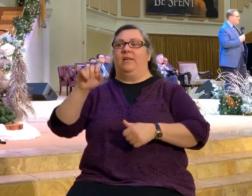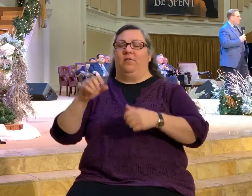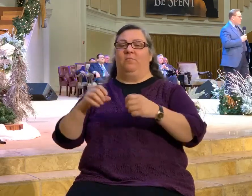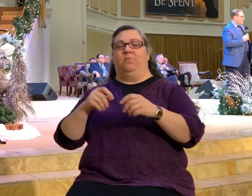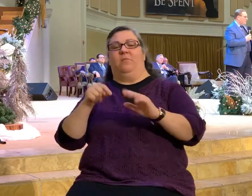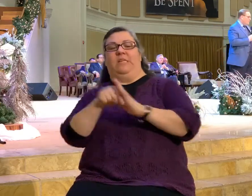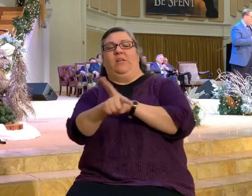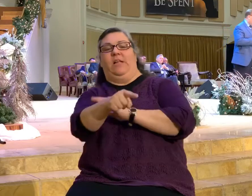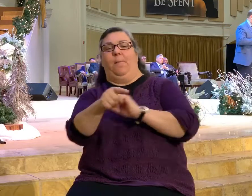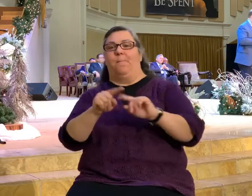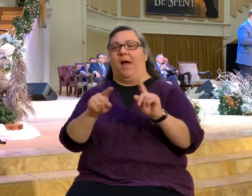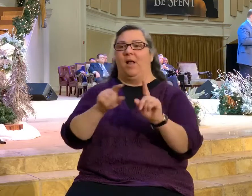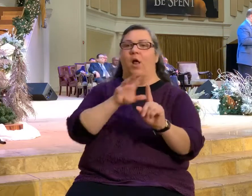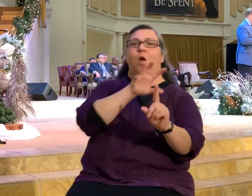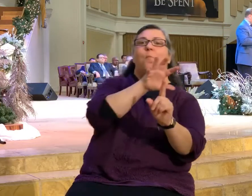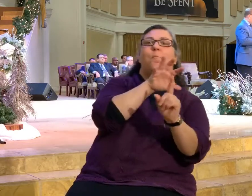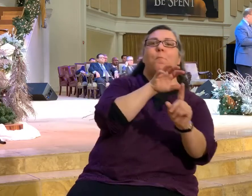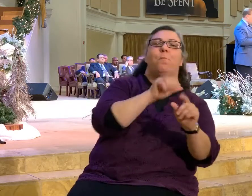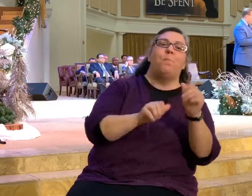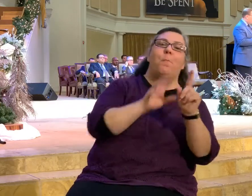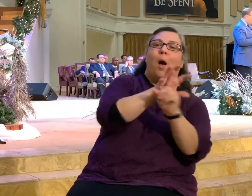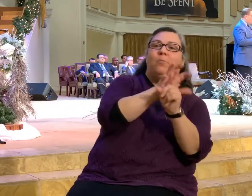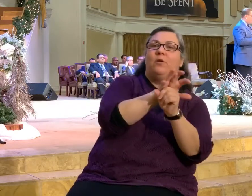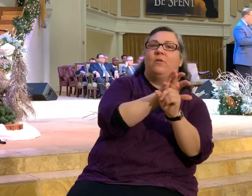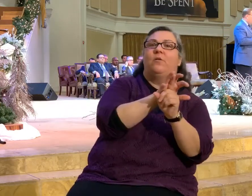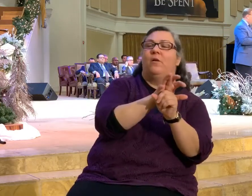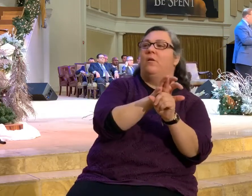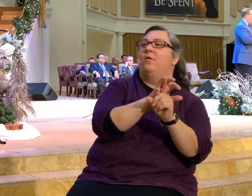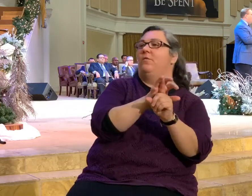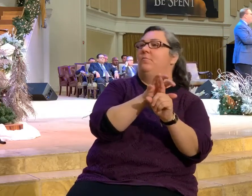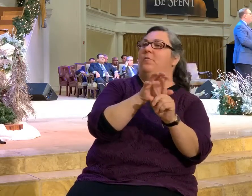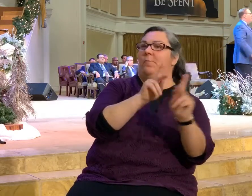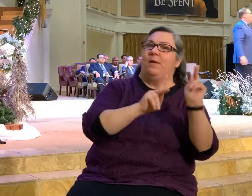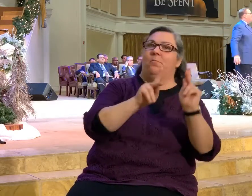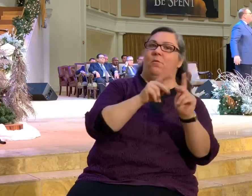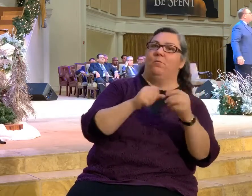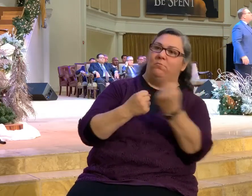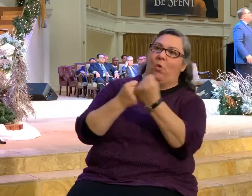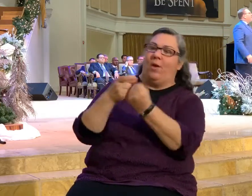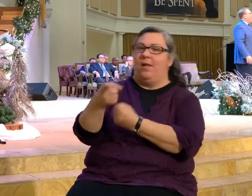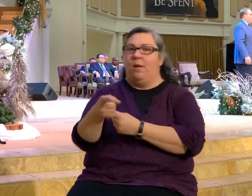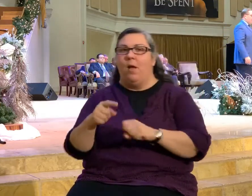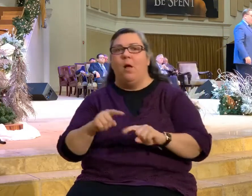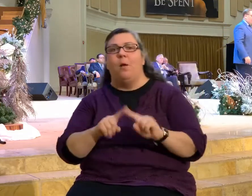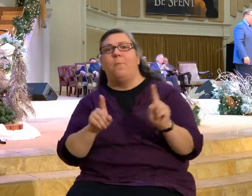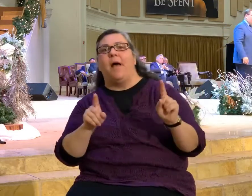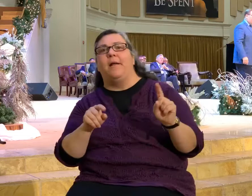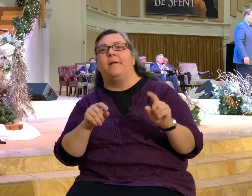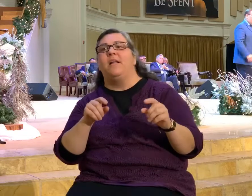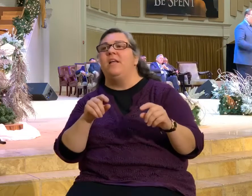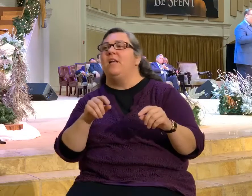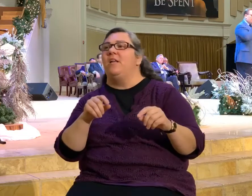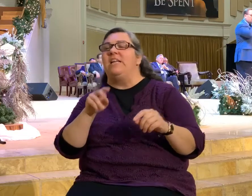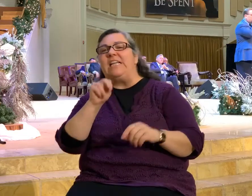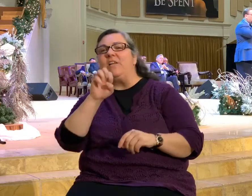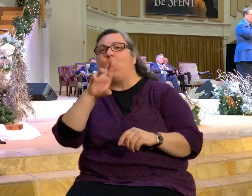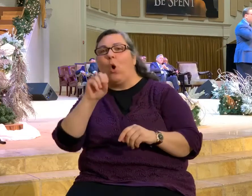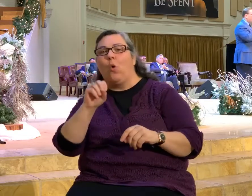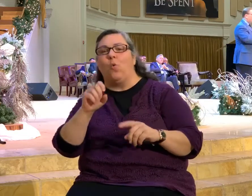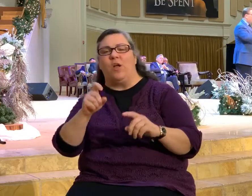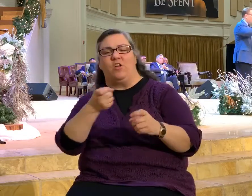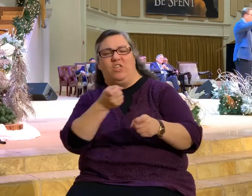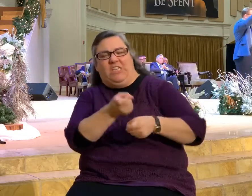him. And he began to persecute Christians, and he would crucify them and take their bodies,